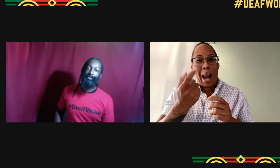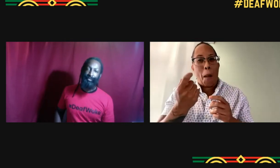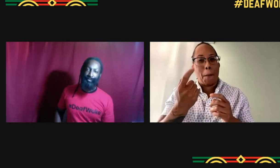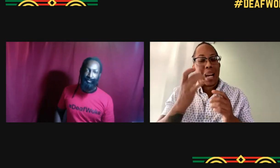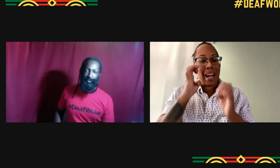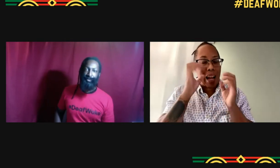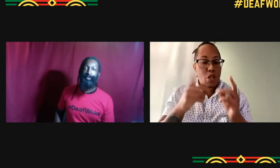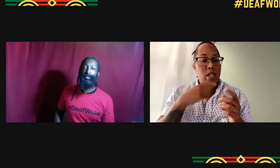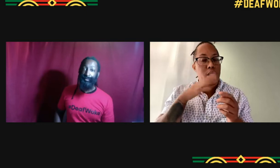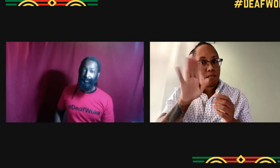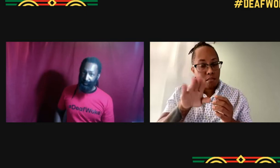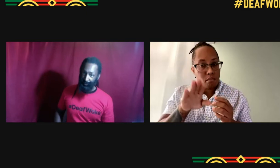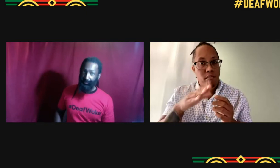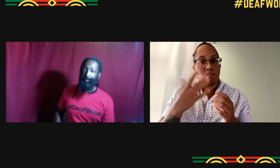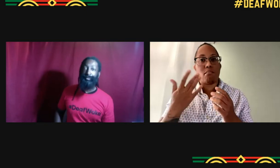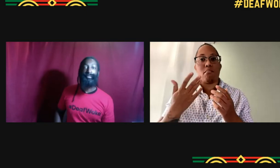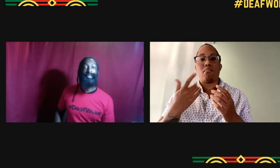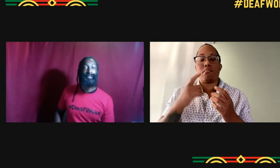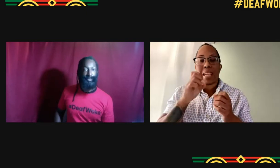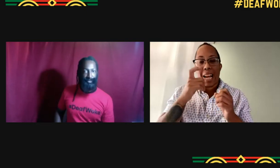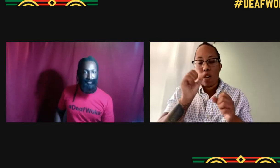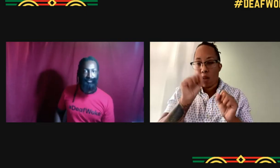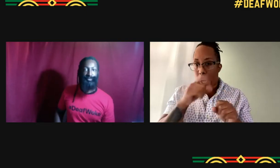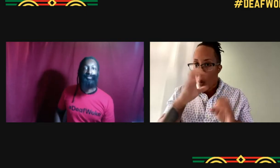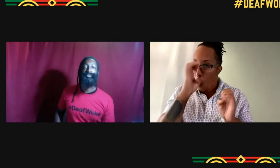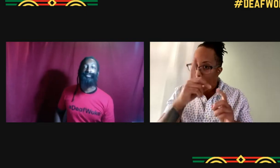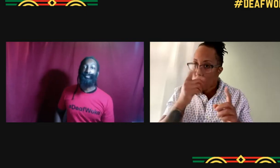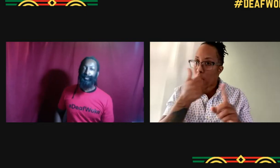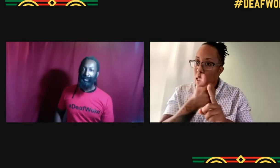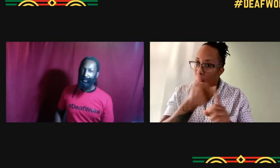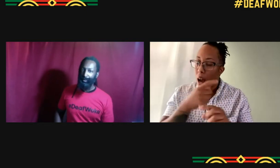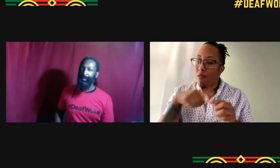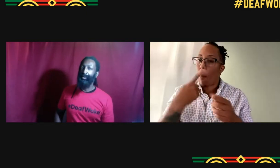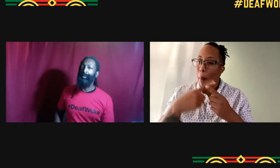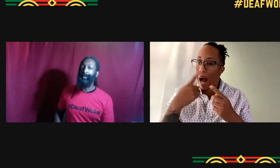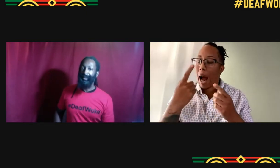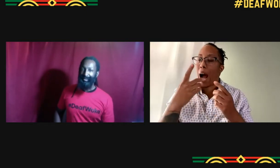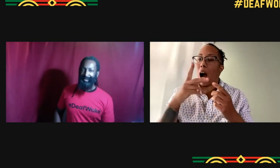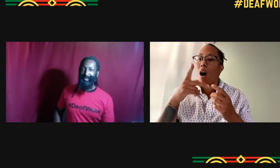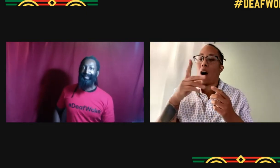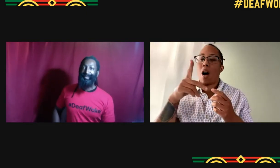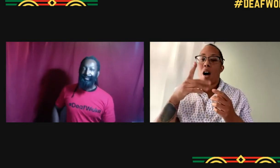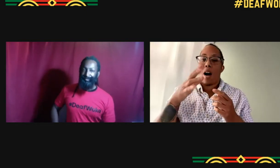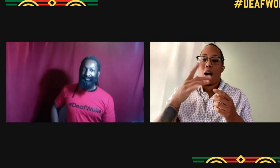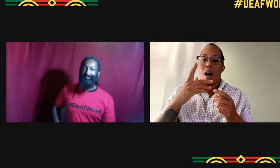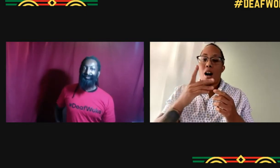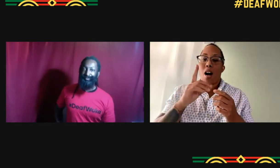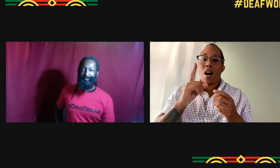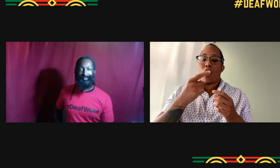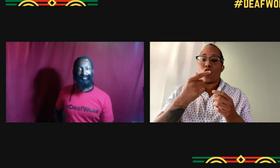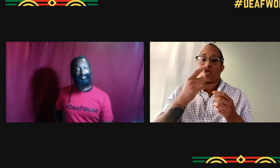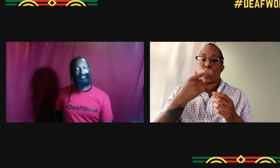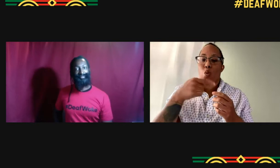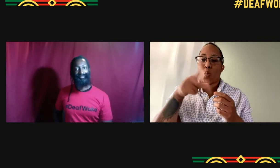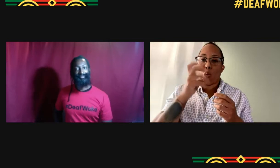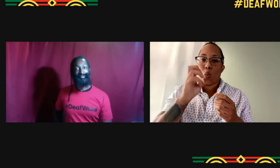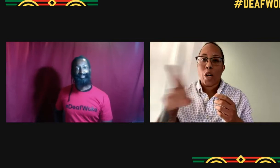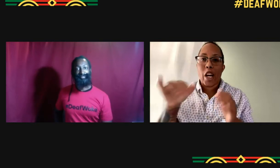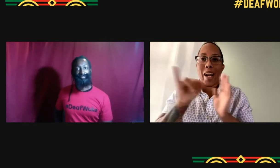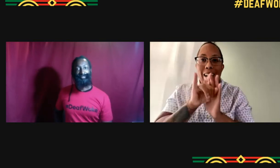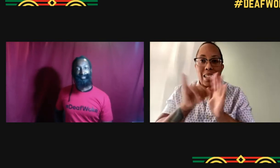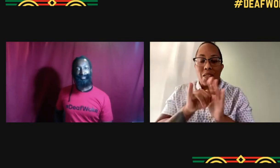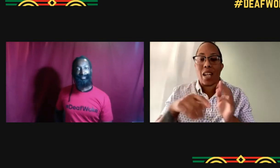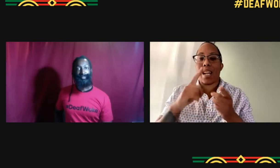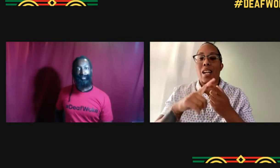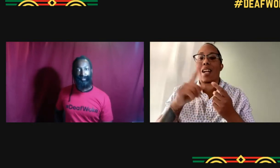you know, I'll explain and I'll educate a little bit. And, you know, it's important for you to educate yourself when it comes